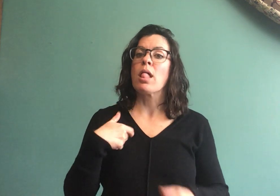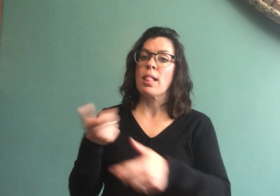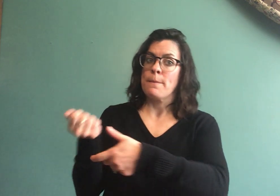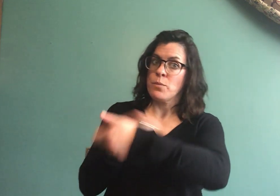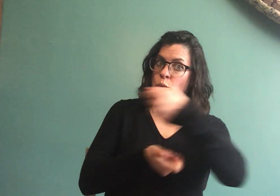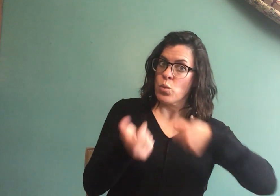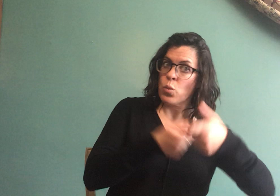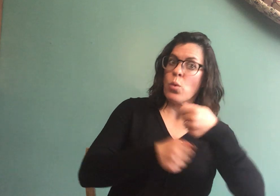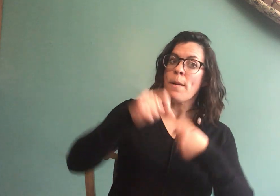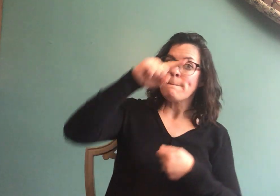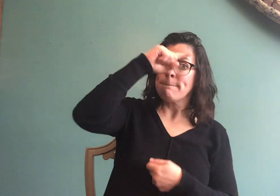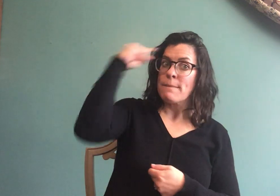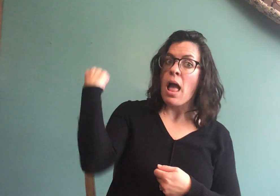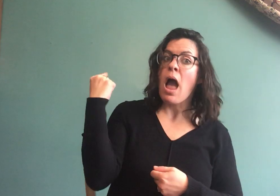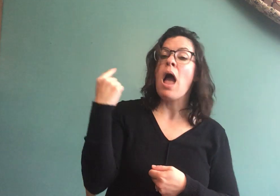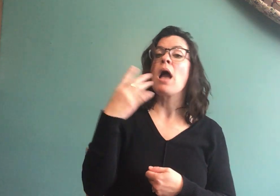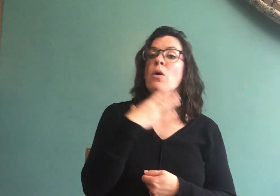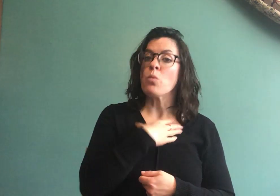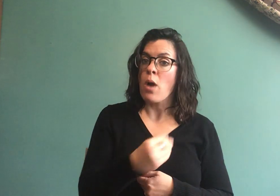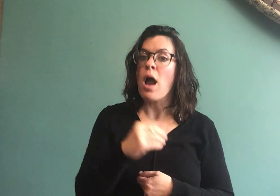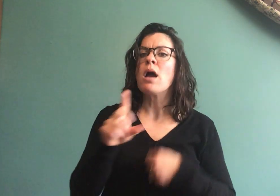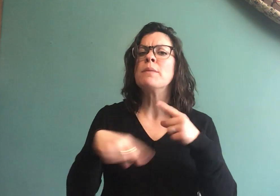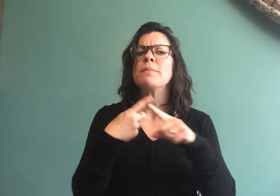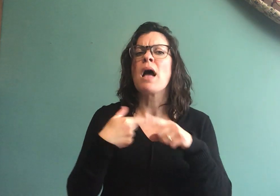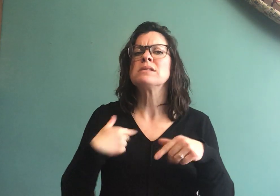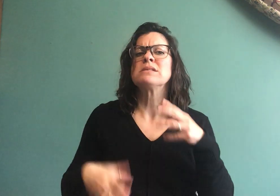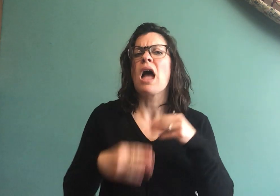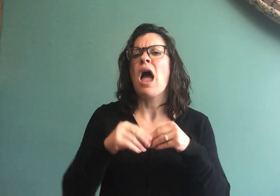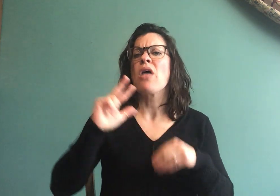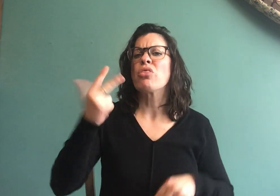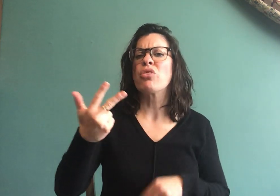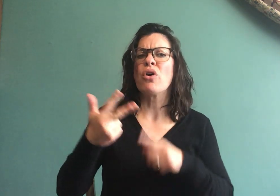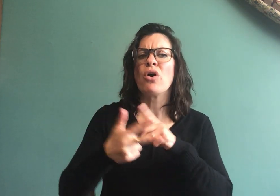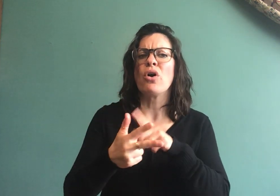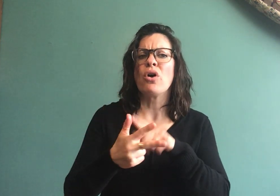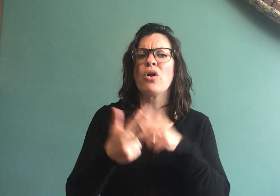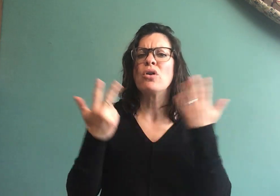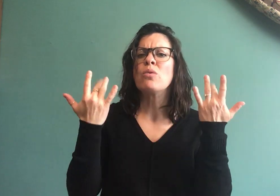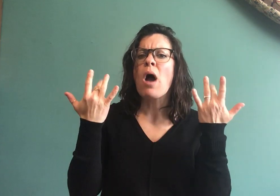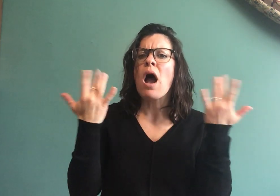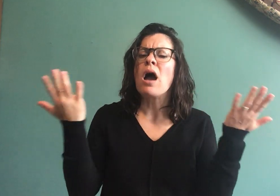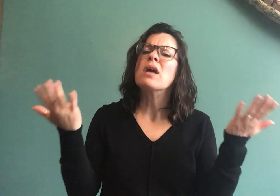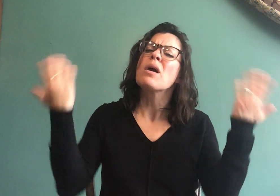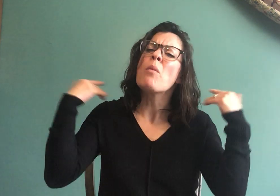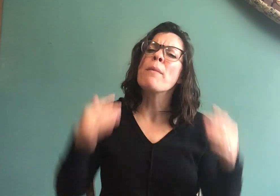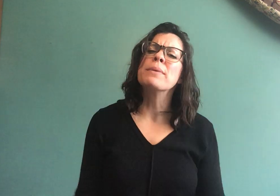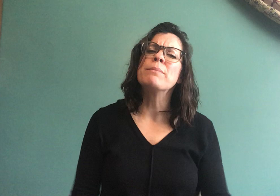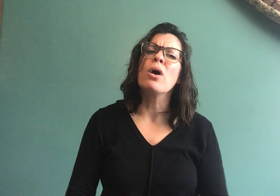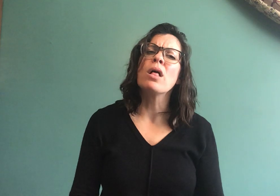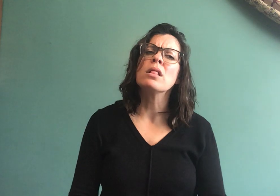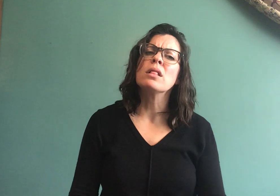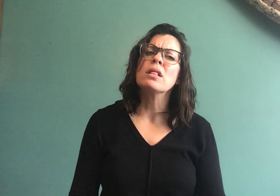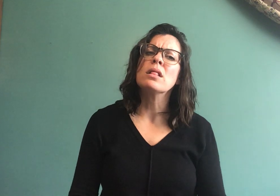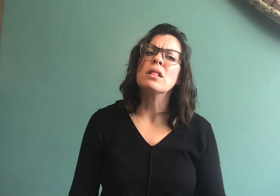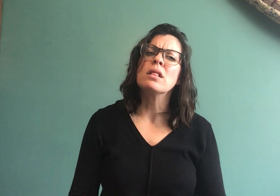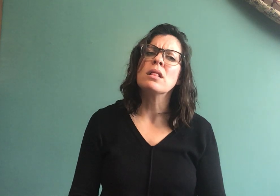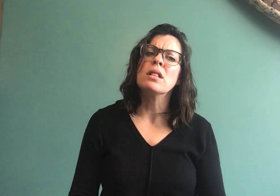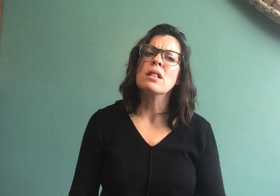Oh, come on, people. Just in case one wire mess up. Well, yeah, or now I got another